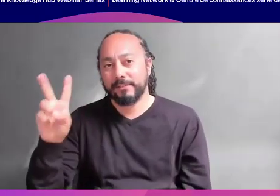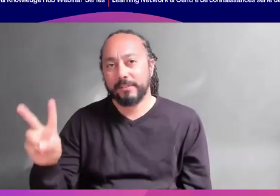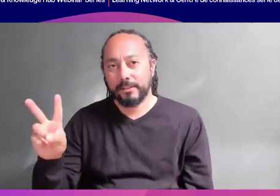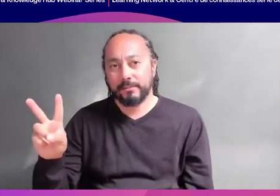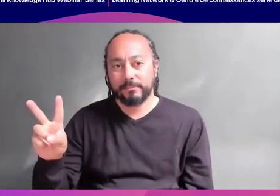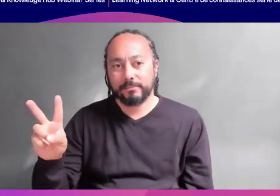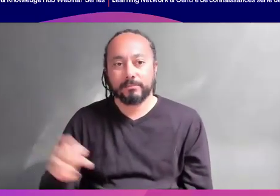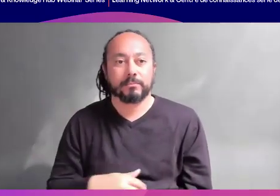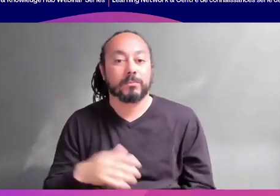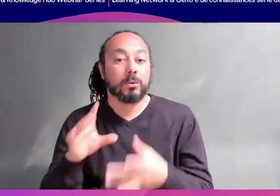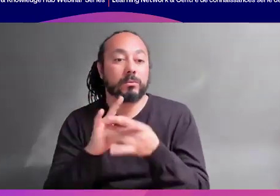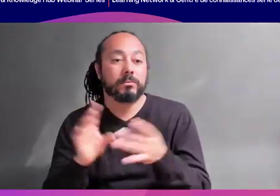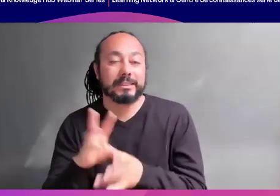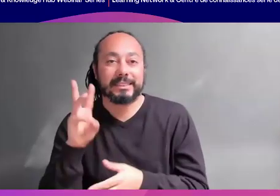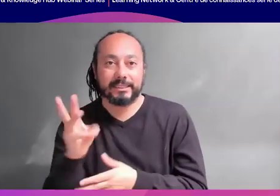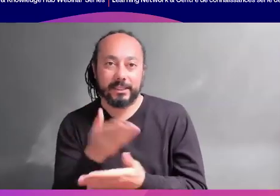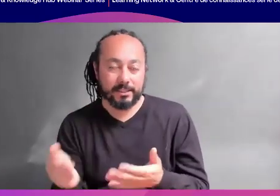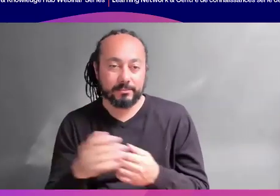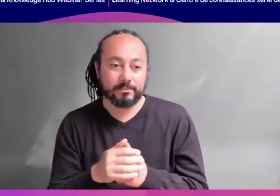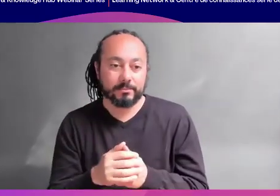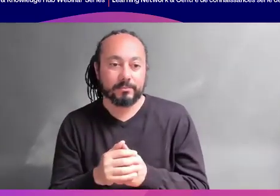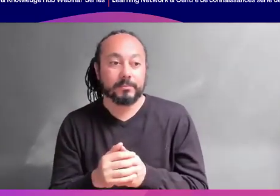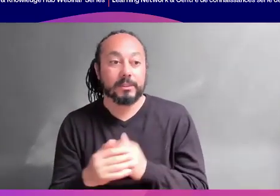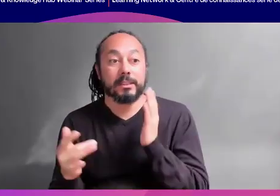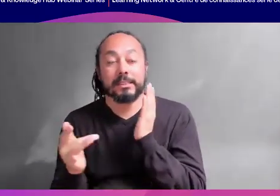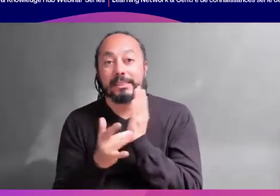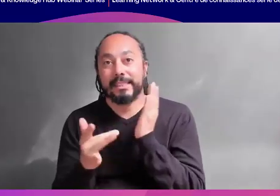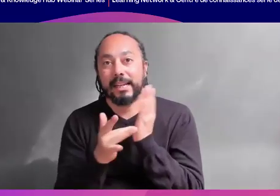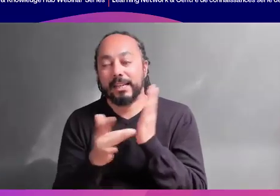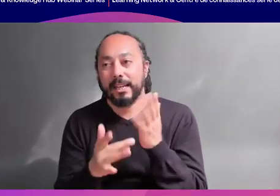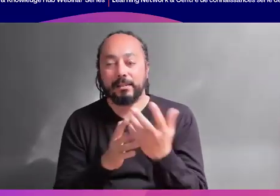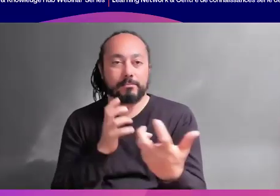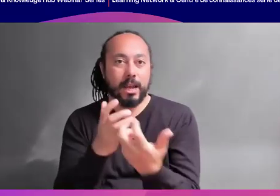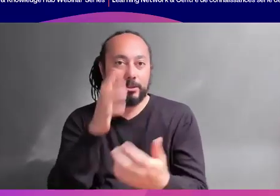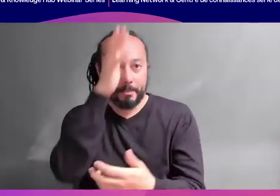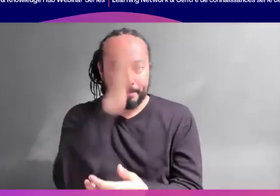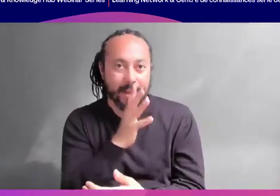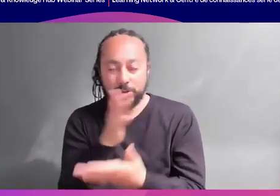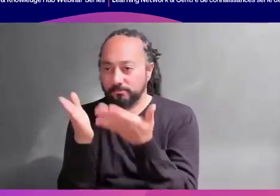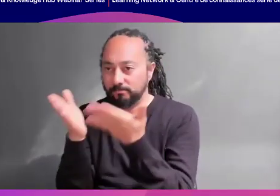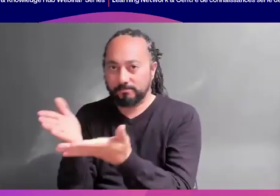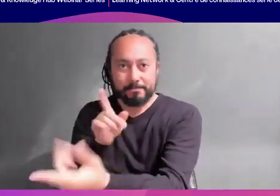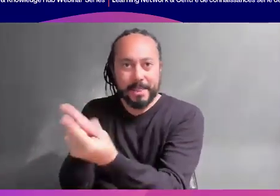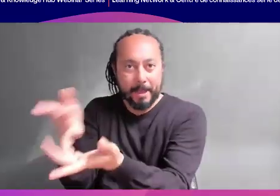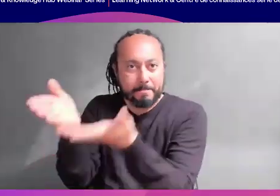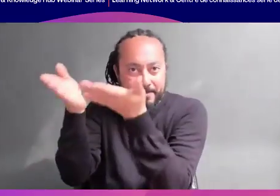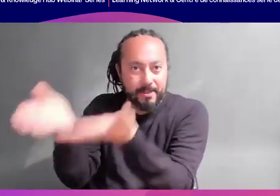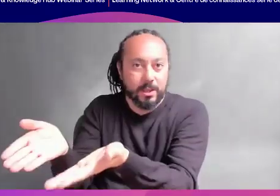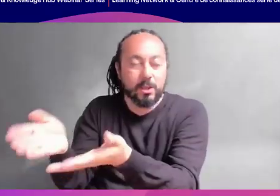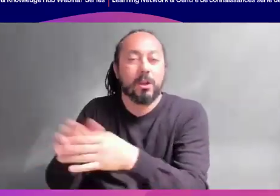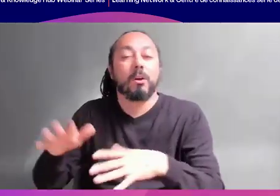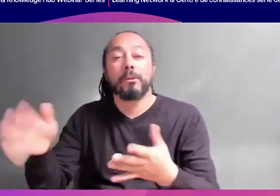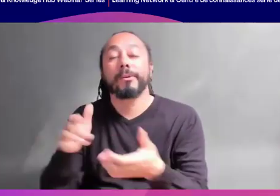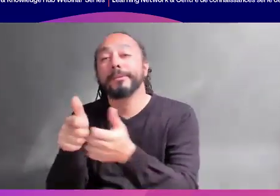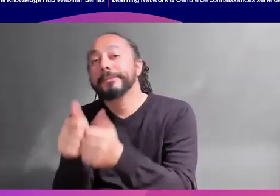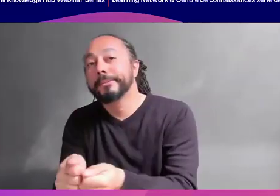very briefly. Tech can be a way for us to meet parents where they are. So parents, they're on their phones texting, on WhatsApp, they're in Facebook